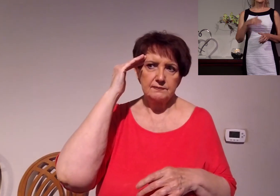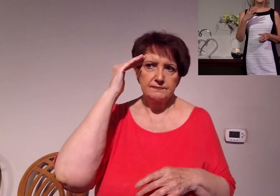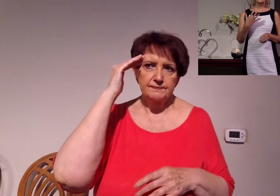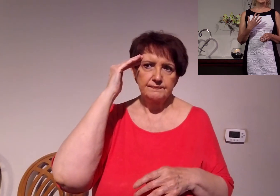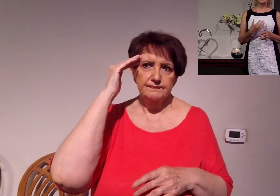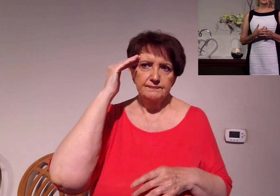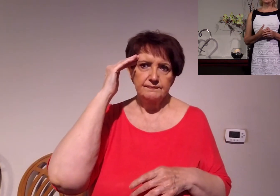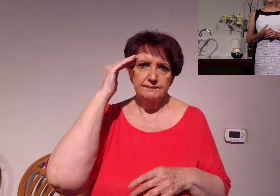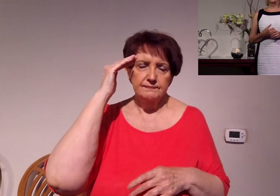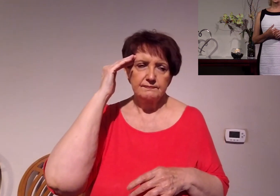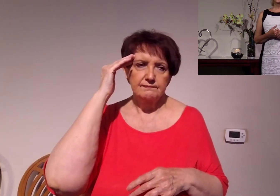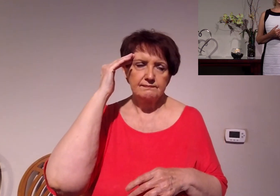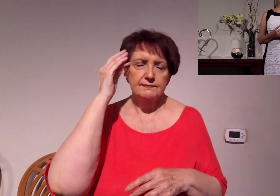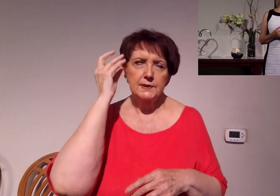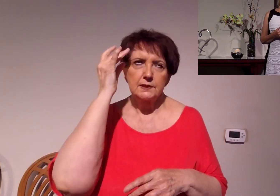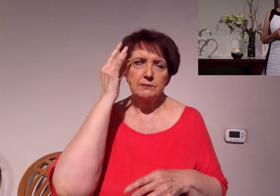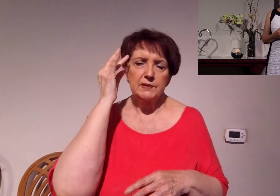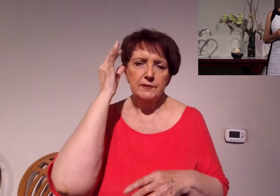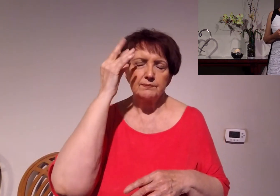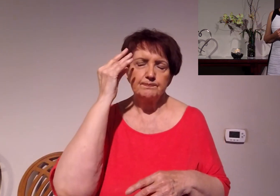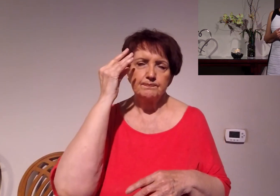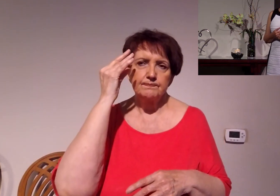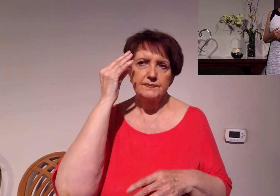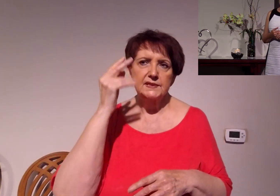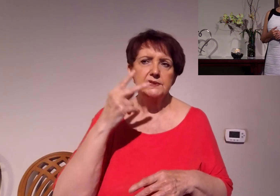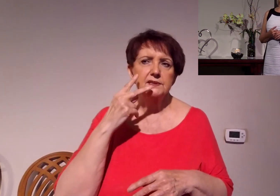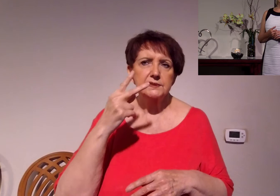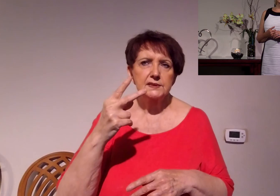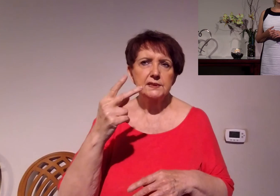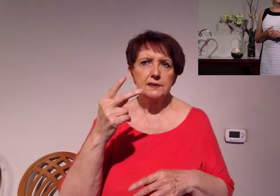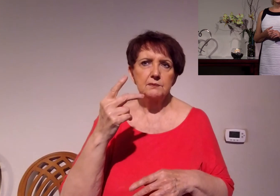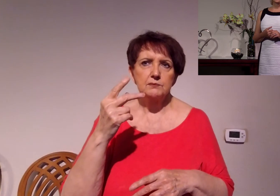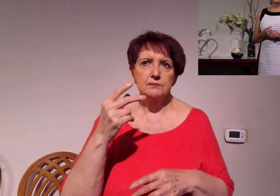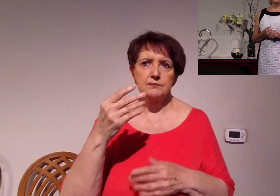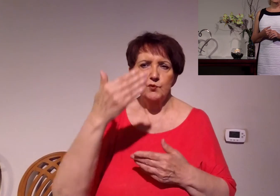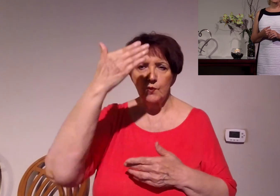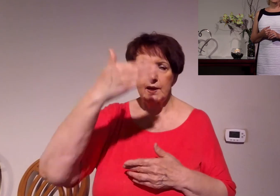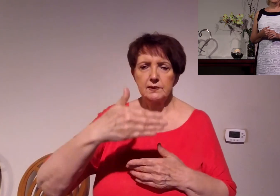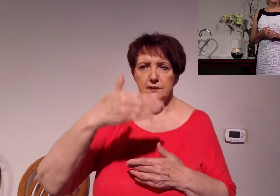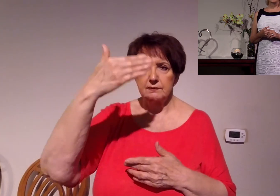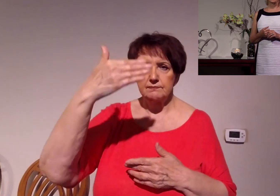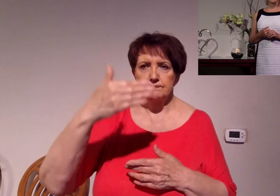Let them stand before your eyes in this moment.